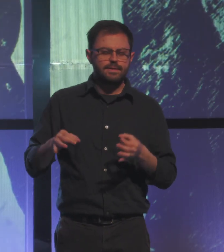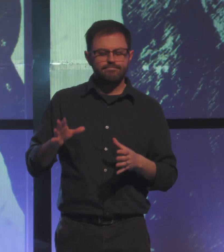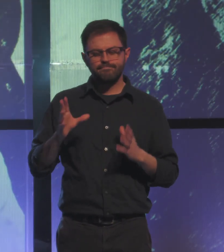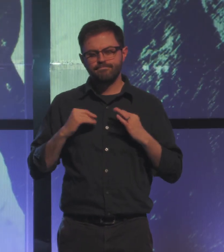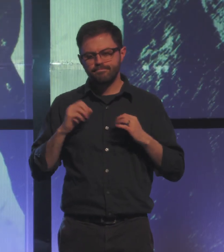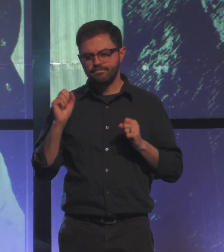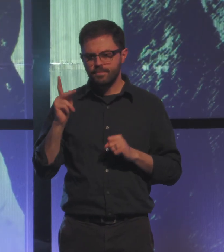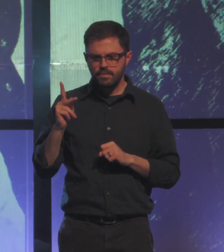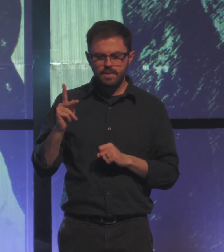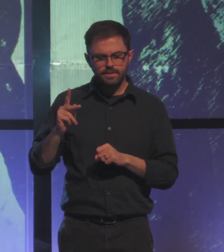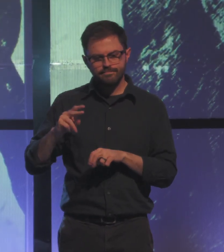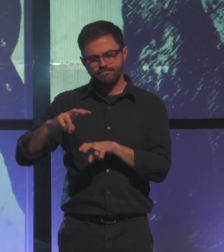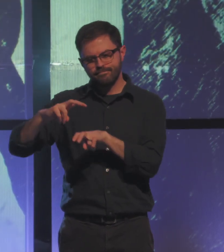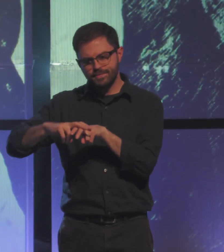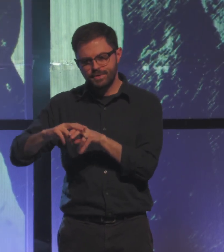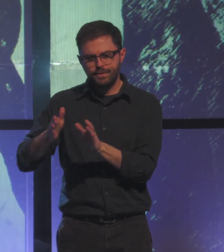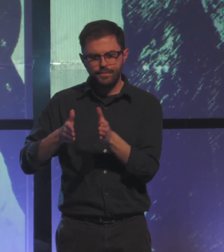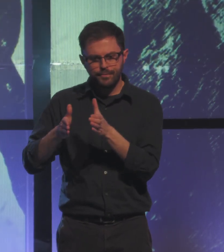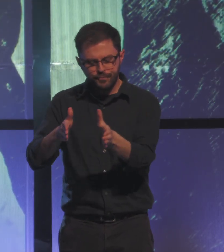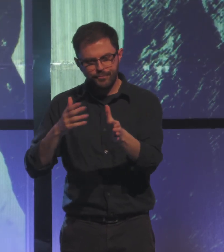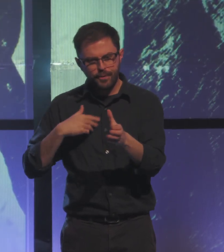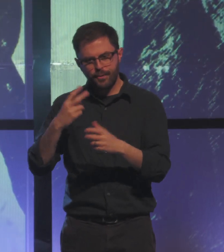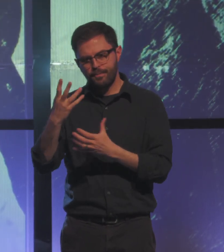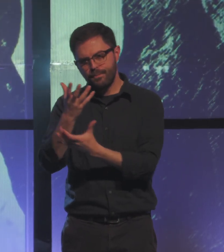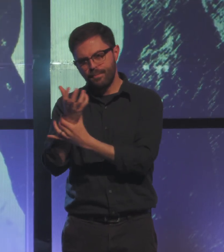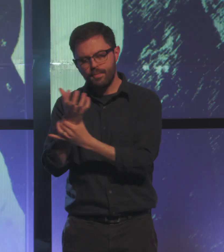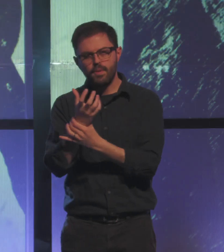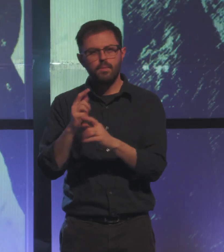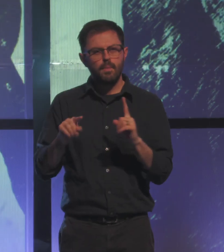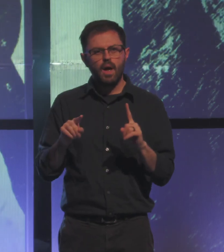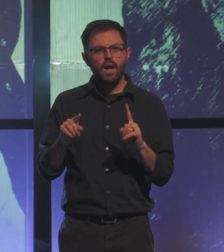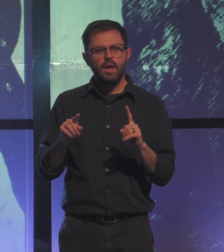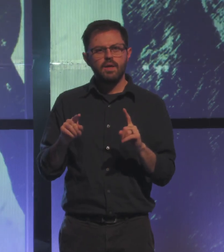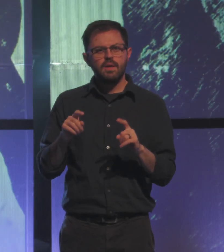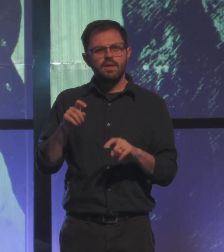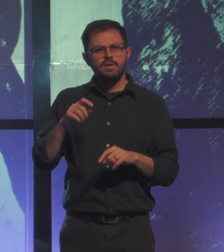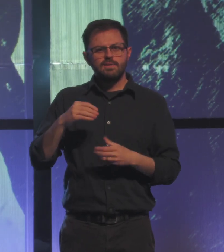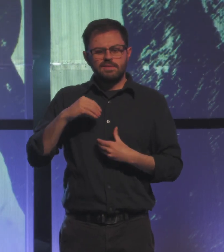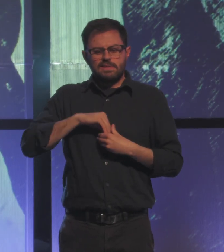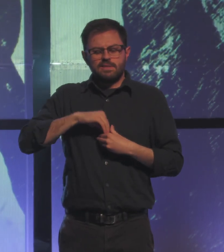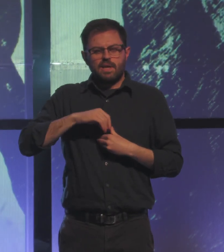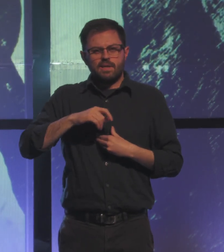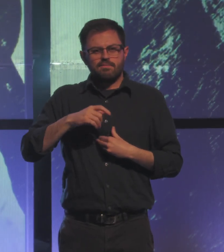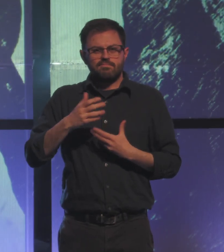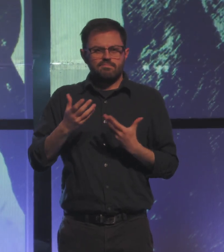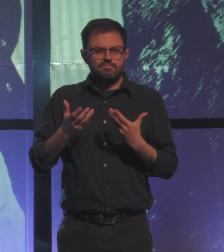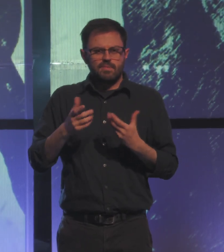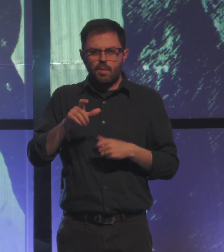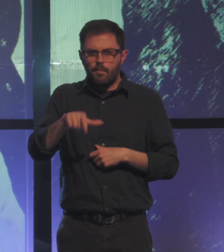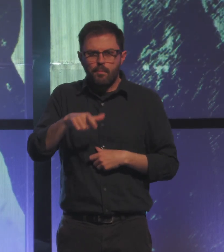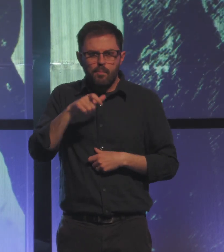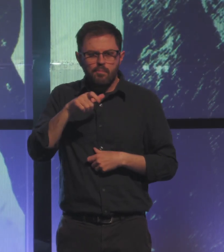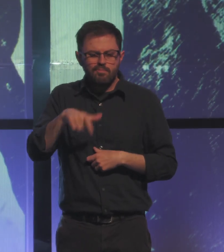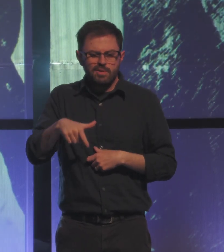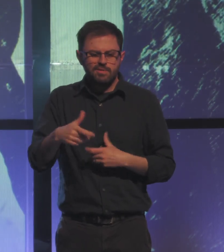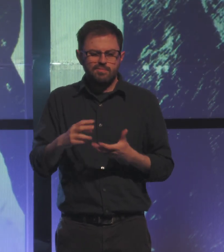believed this because he was still shouting. He did not let that completely silence his